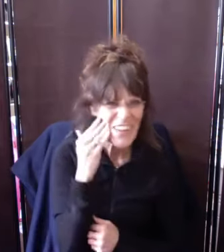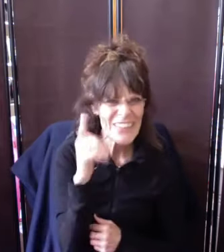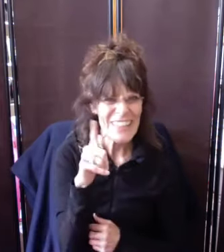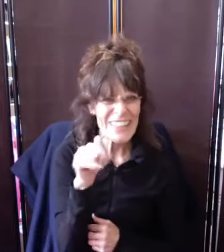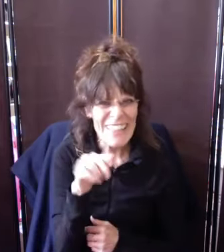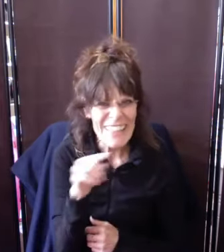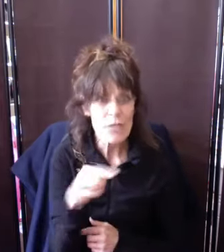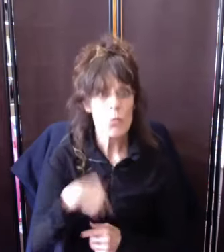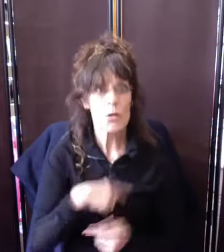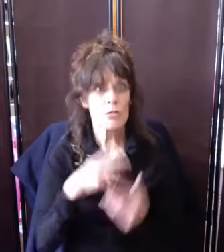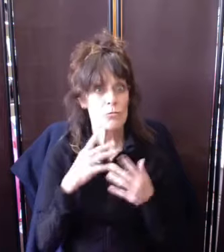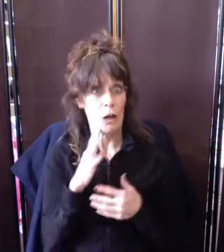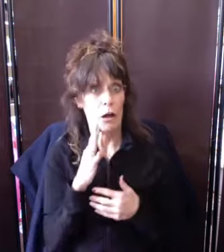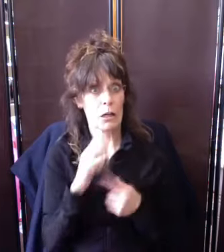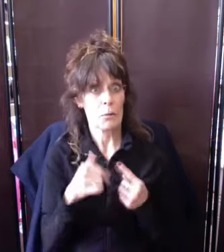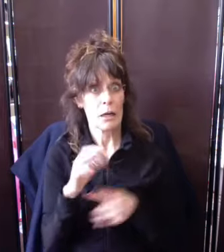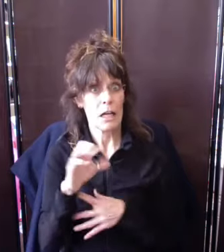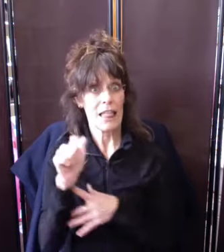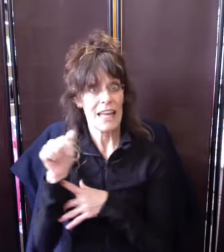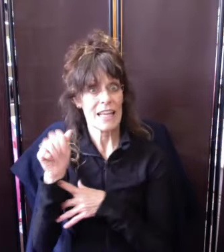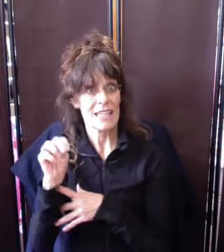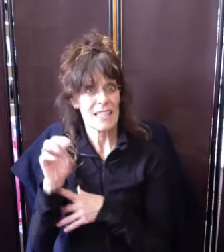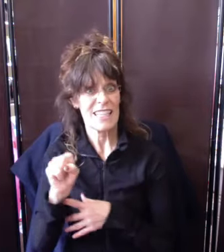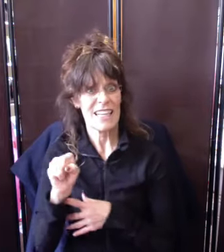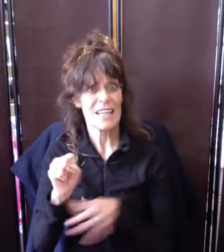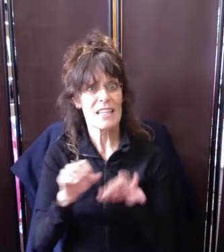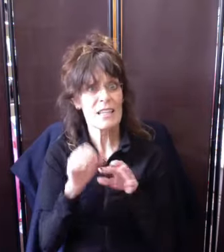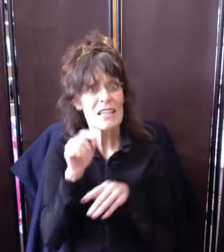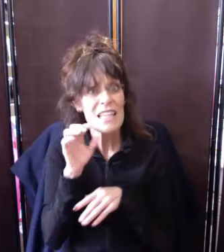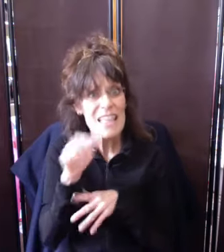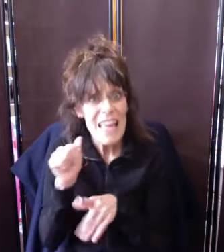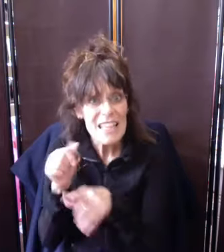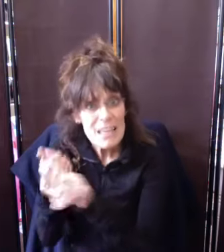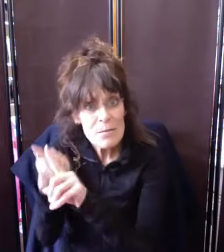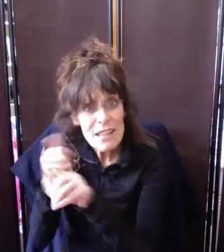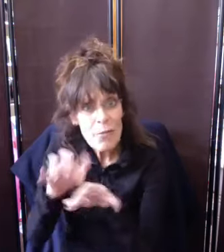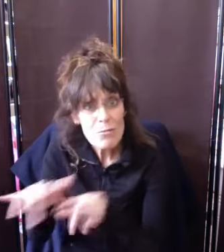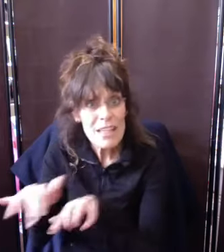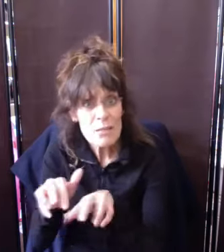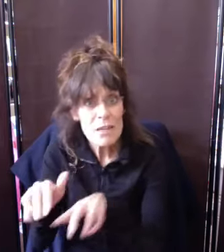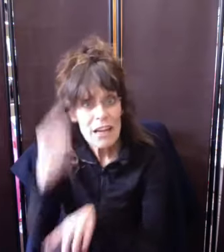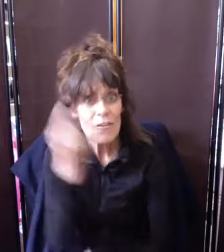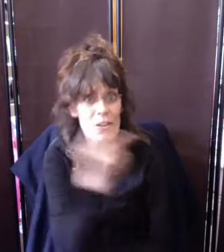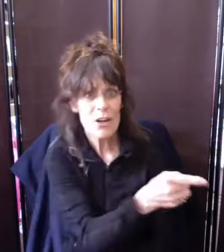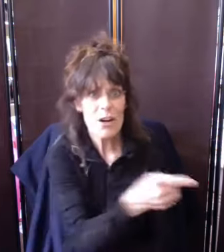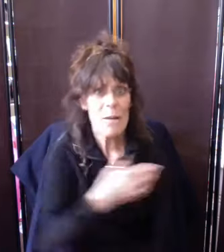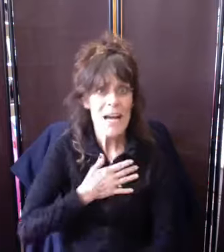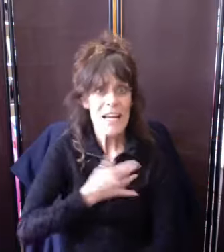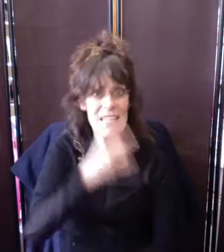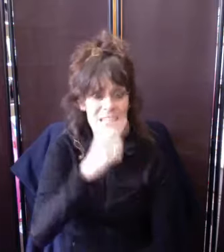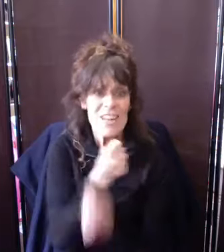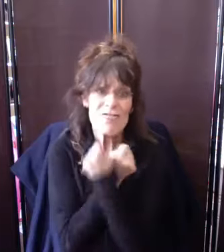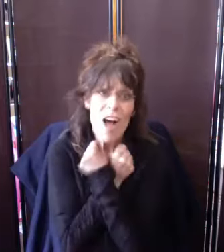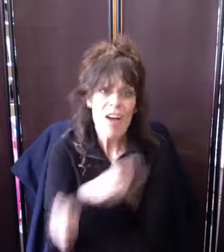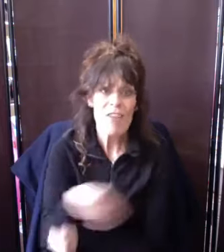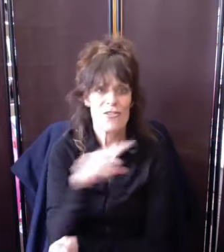Clancy, and Clancy's played the piano for her. Like, my kids have been loved by you because my family doesn't show up for them. You